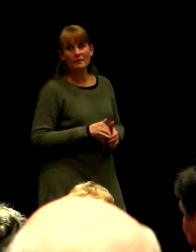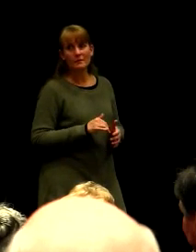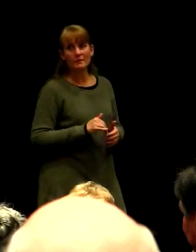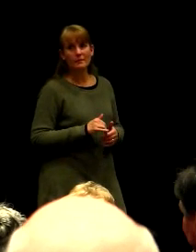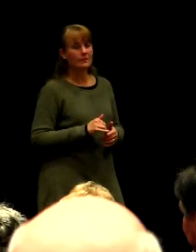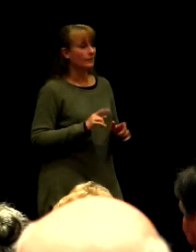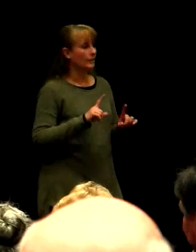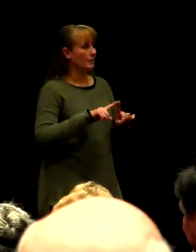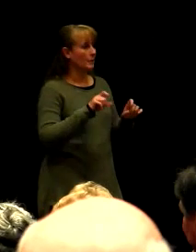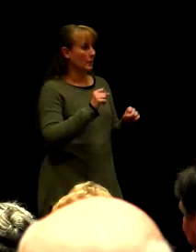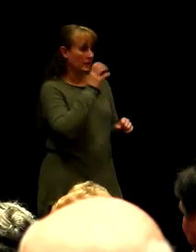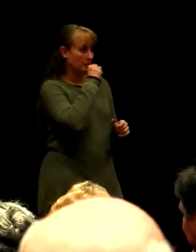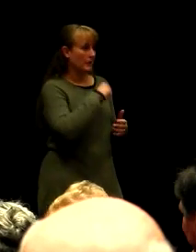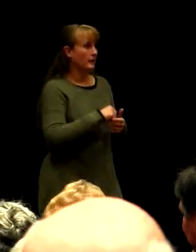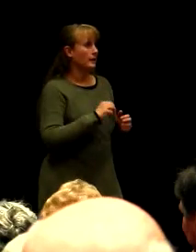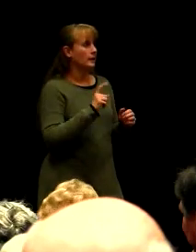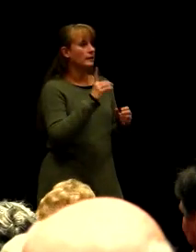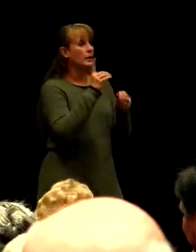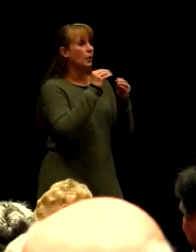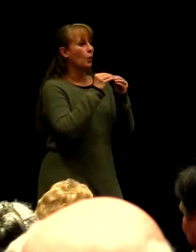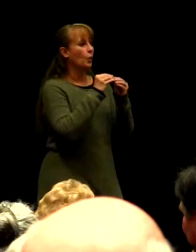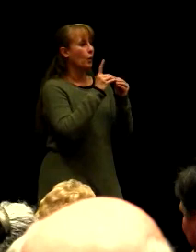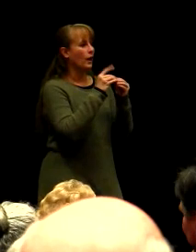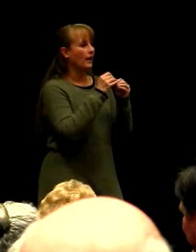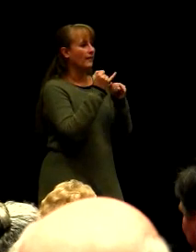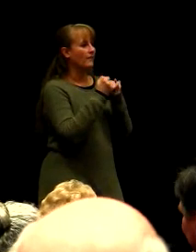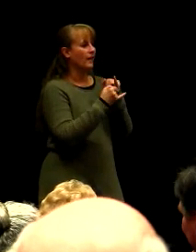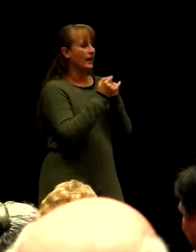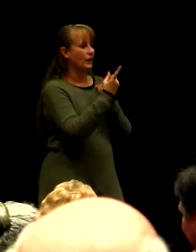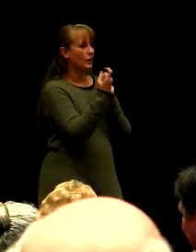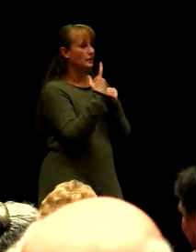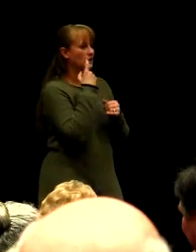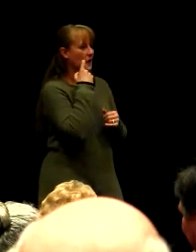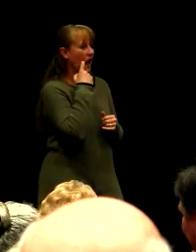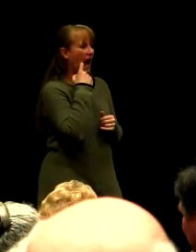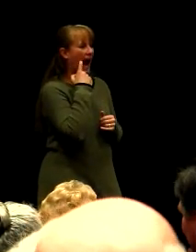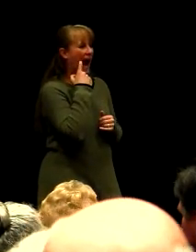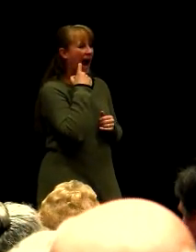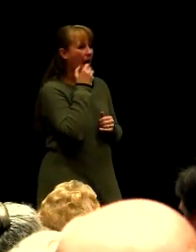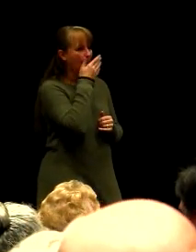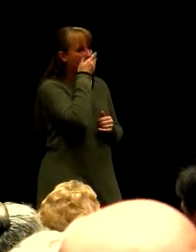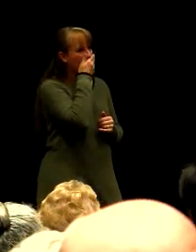we can speculate. Okay, one final question.